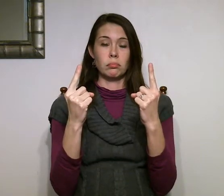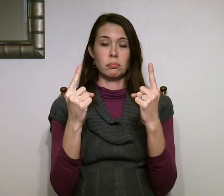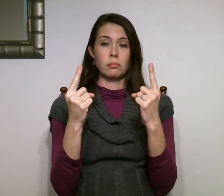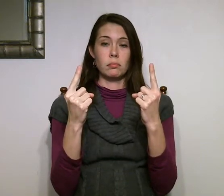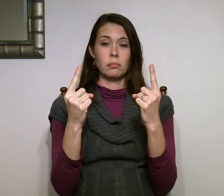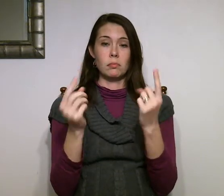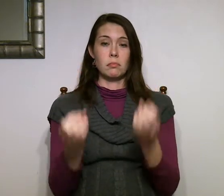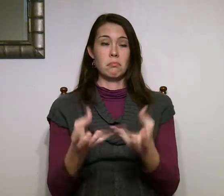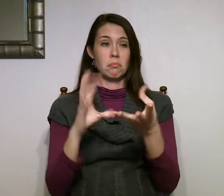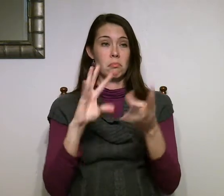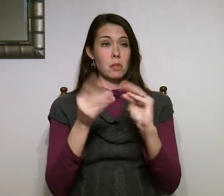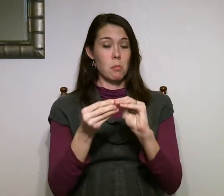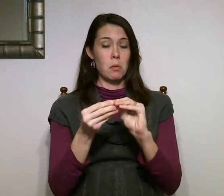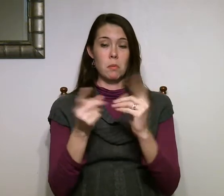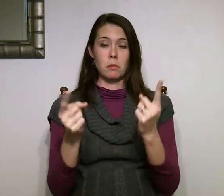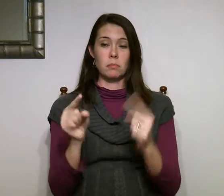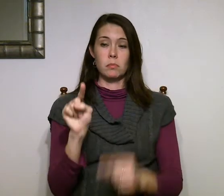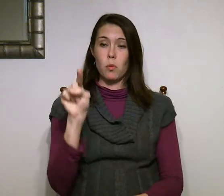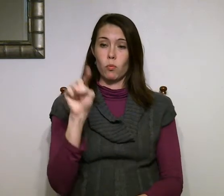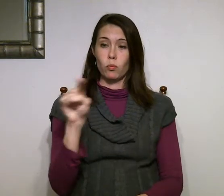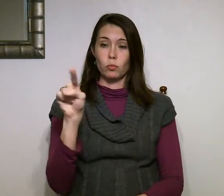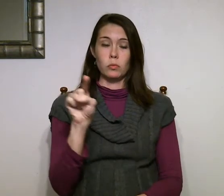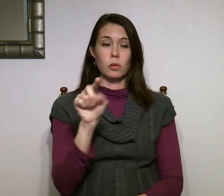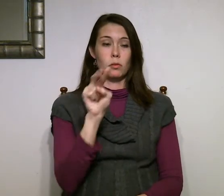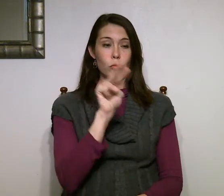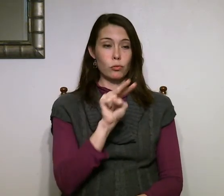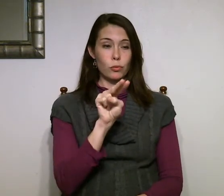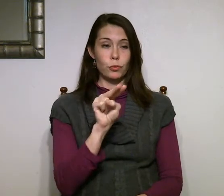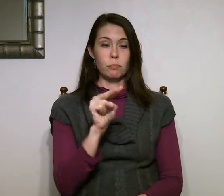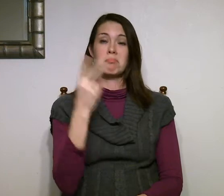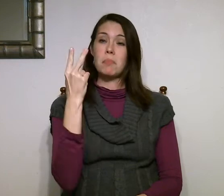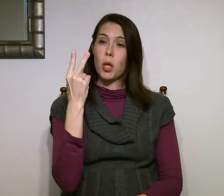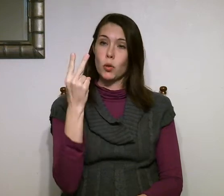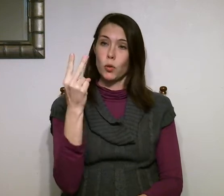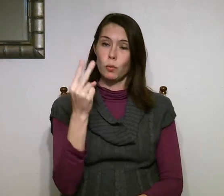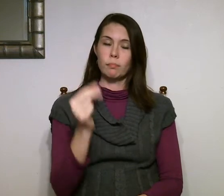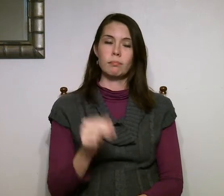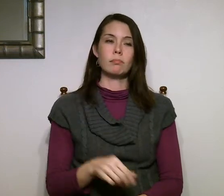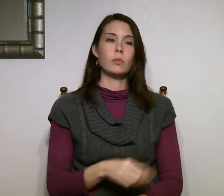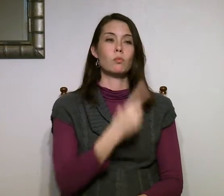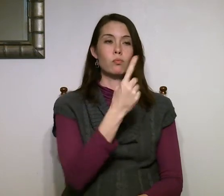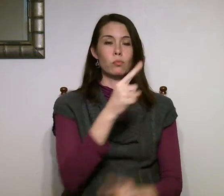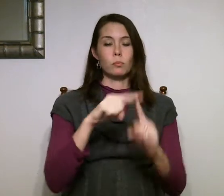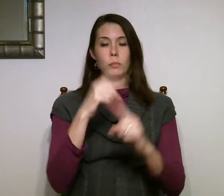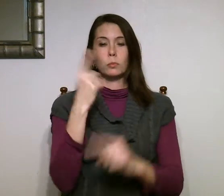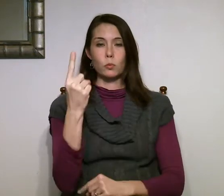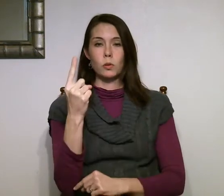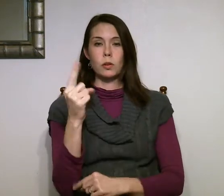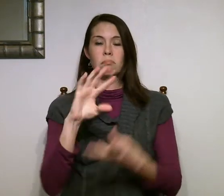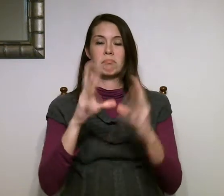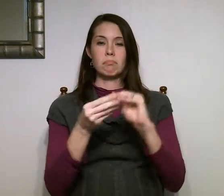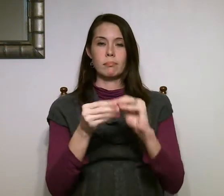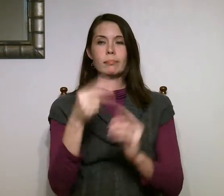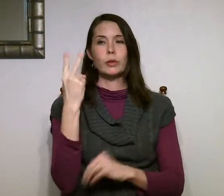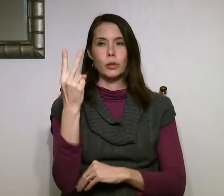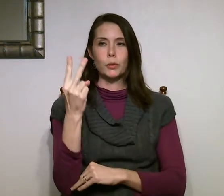now have? Well, let's say I have 2 avocados. So 1 plus 1 is equal to 2. Now, I know what you're thinking. That was